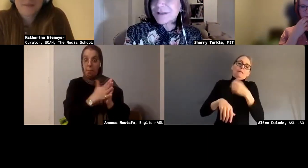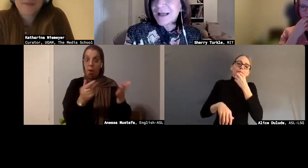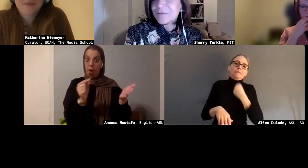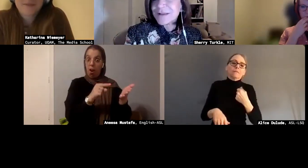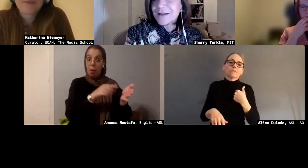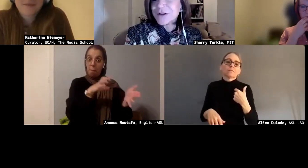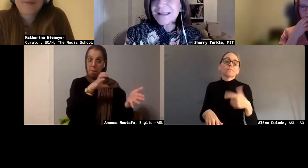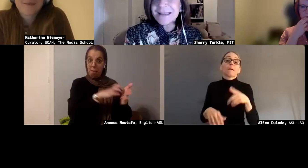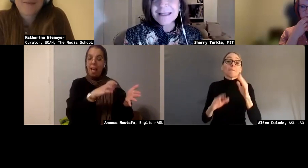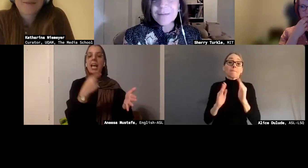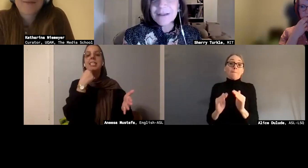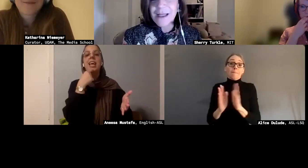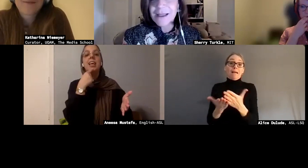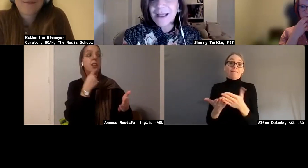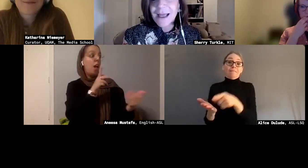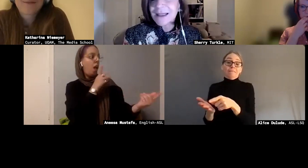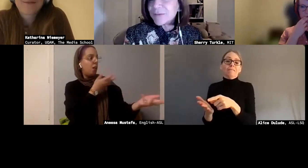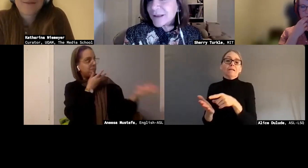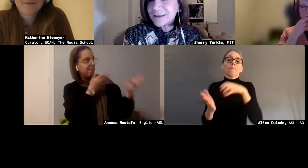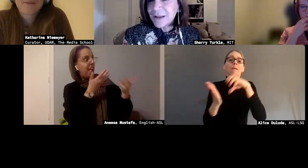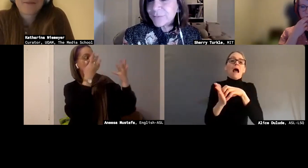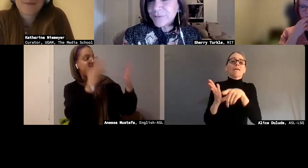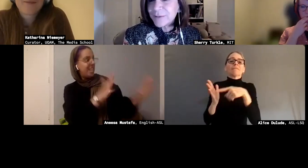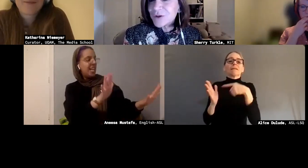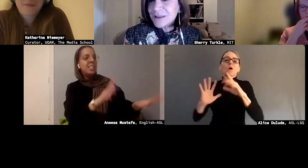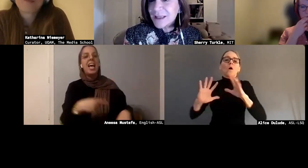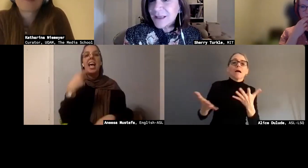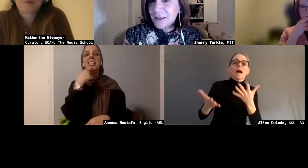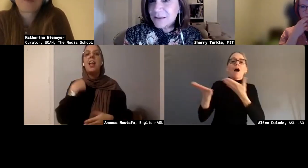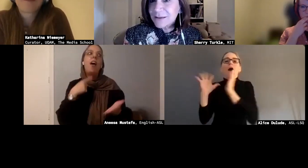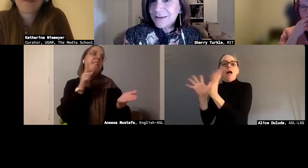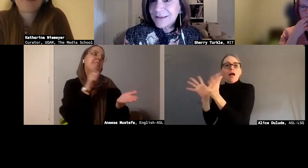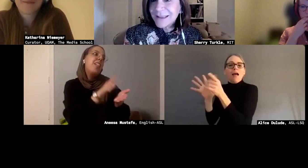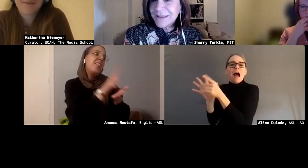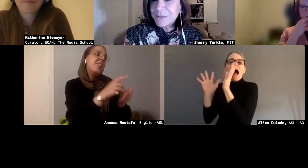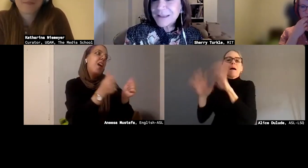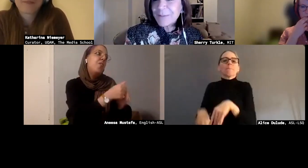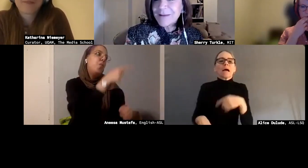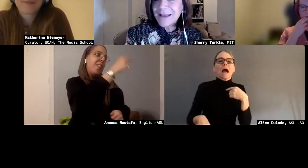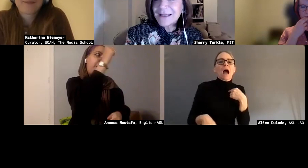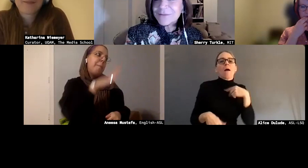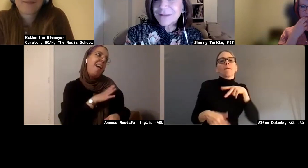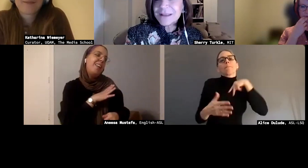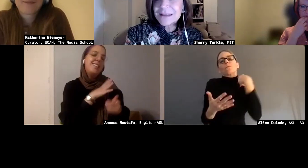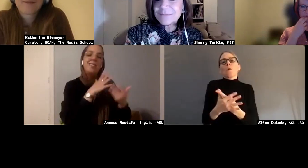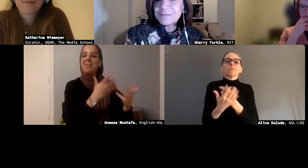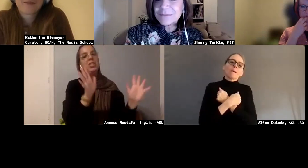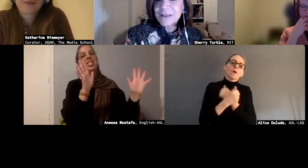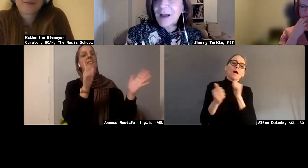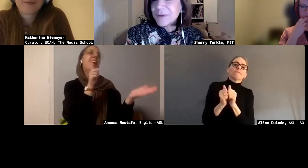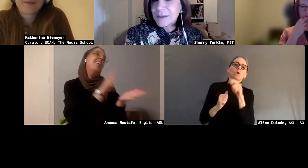that after this conversation, I say something like, and I fell in love with him just like that. So by the end of